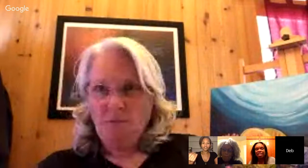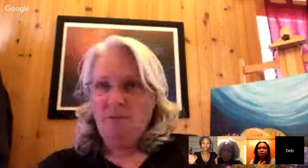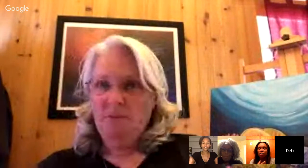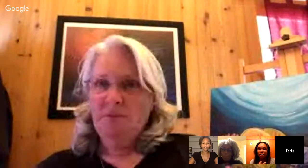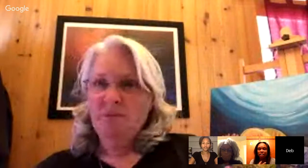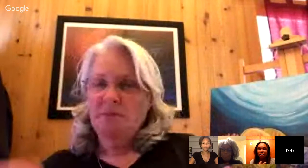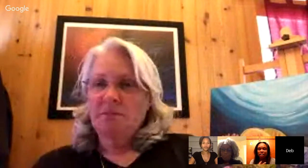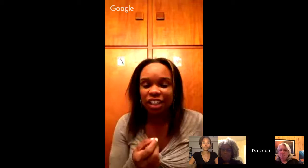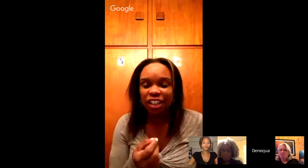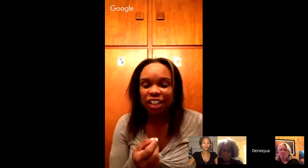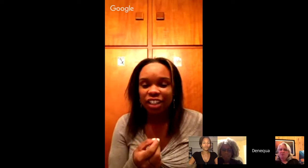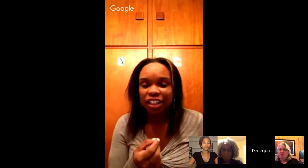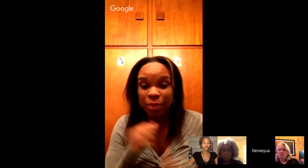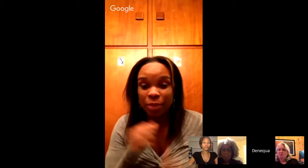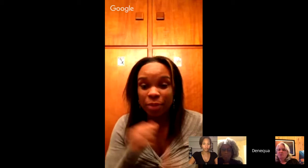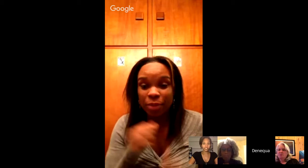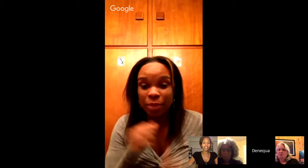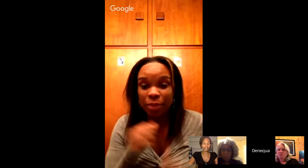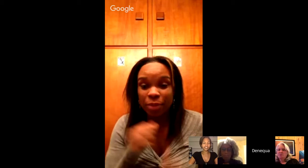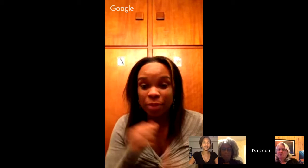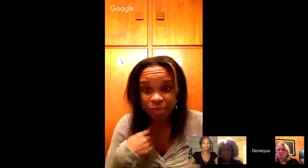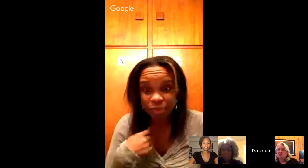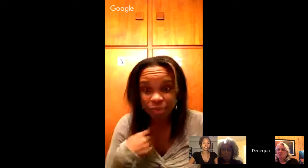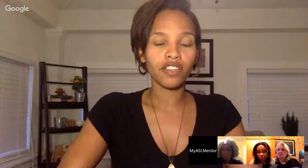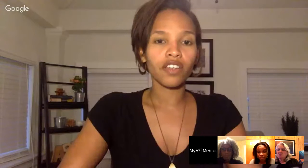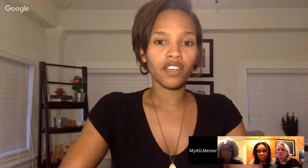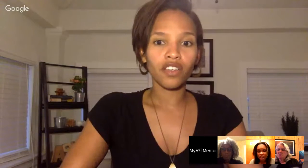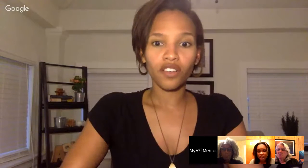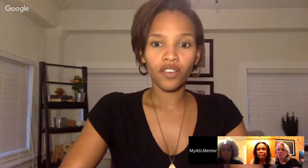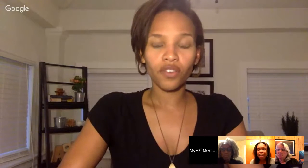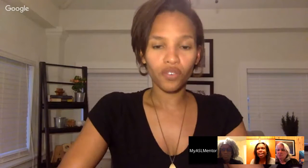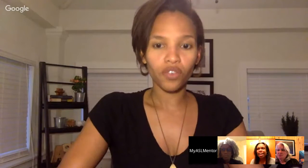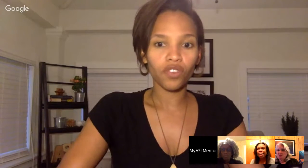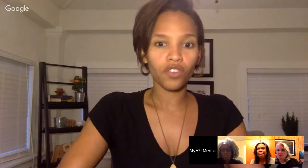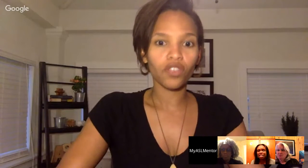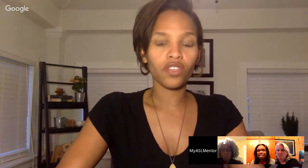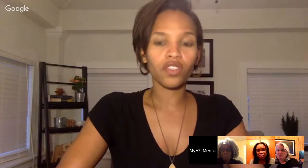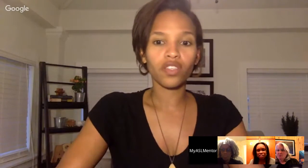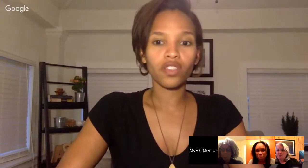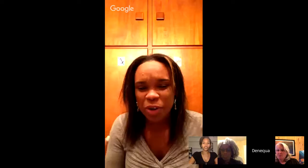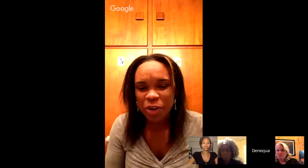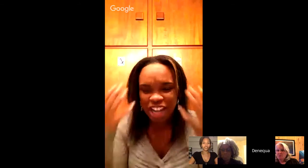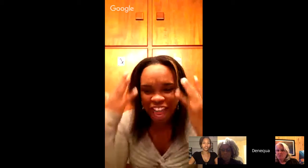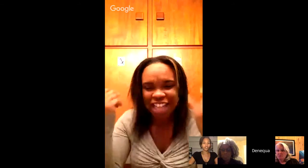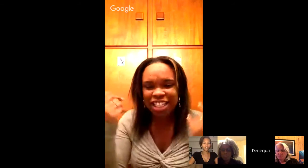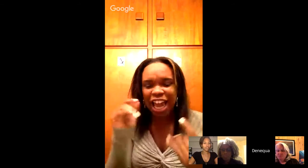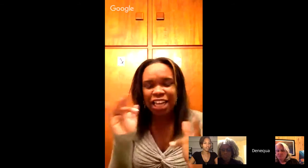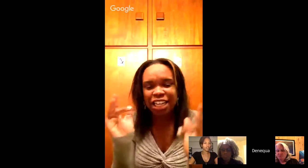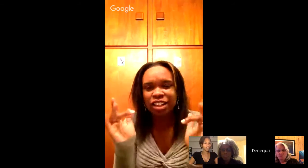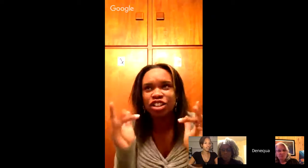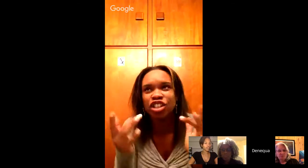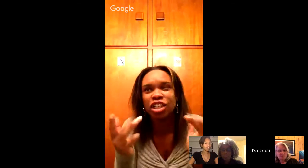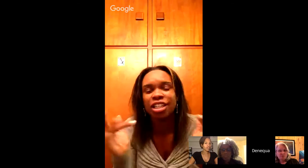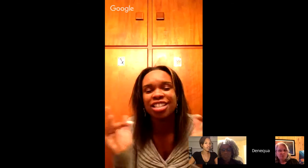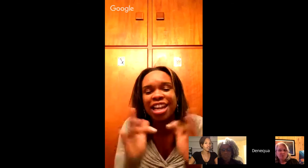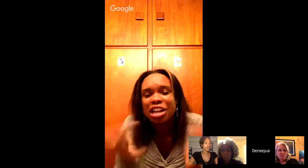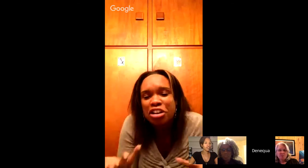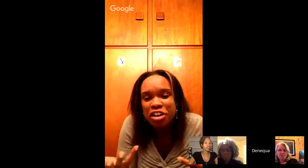I'm gonna voice that. Can you hear me? Yes. Is it a stupid question to ask? Like she didn't sign internet.